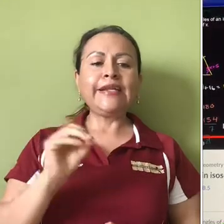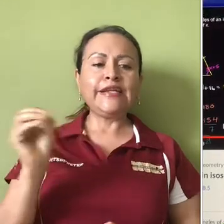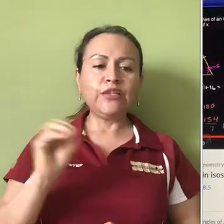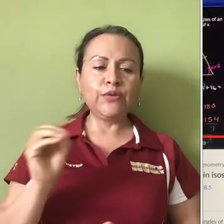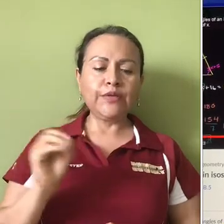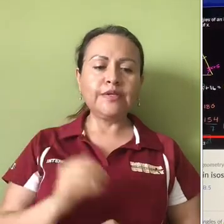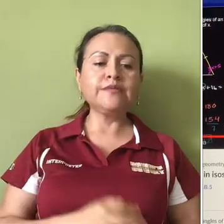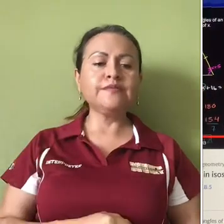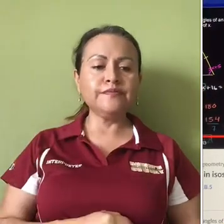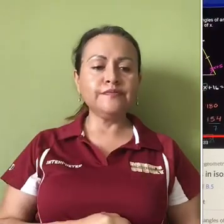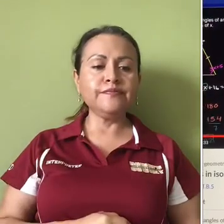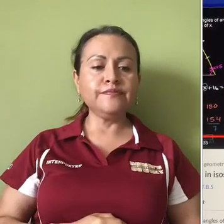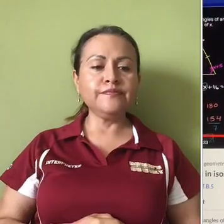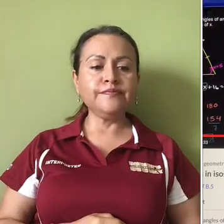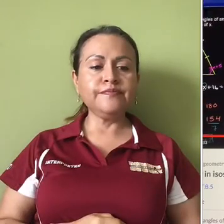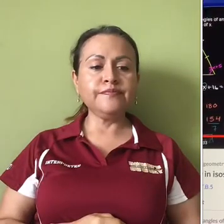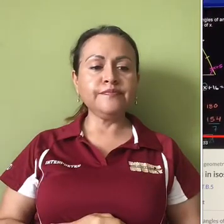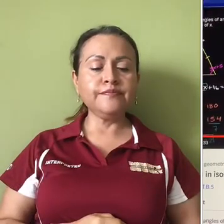degrees.